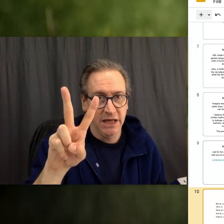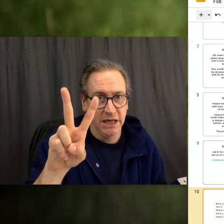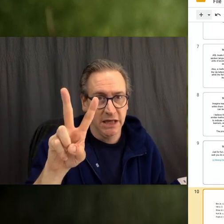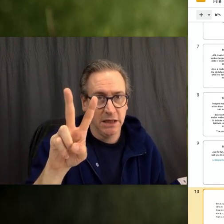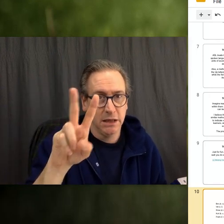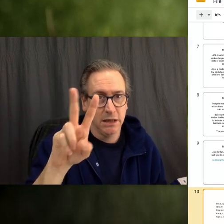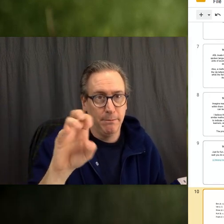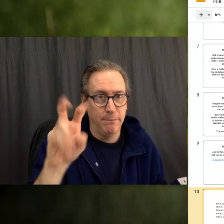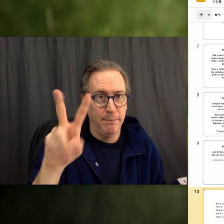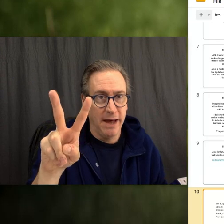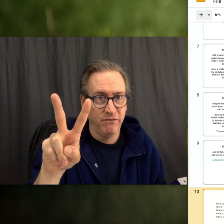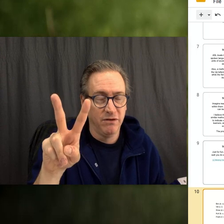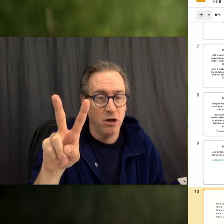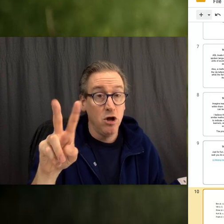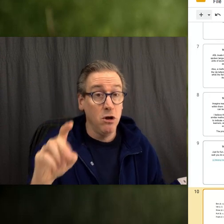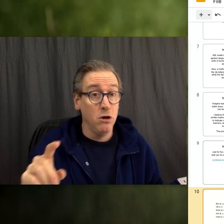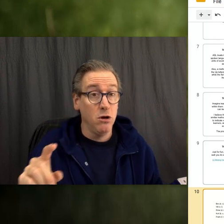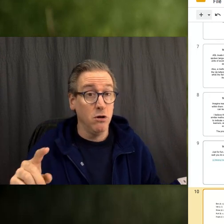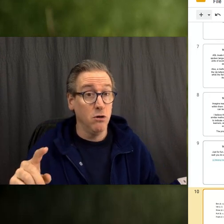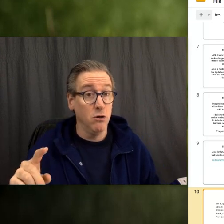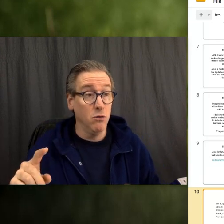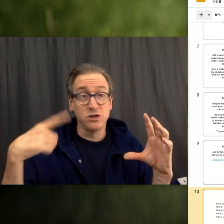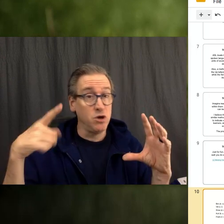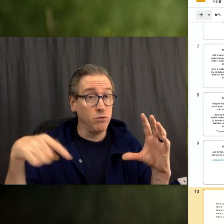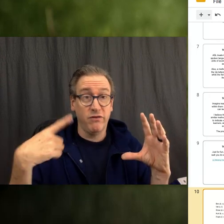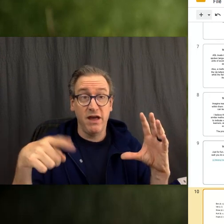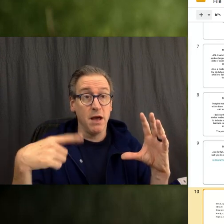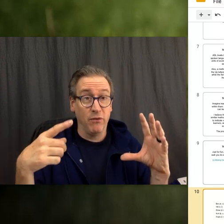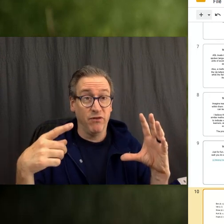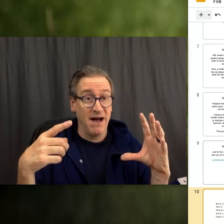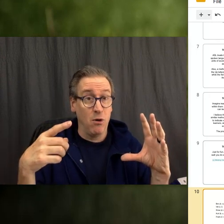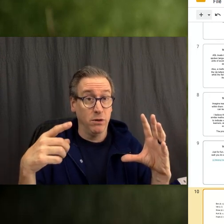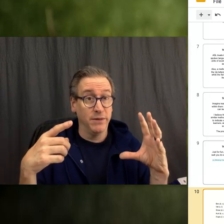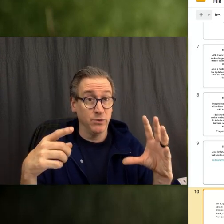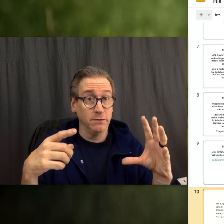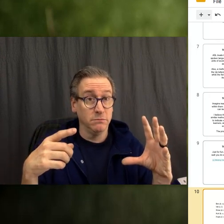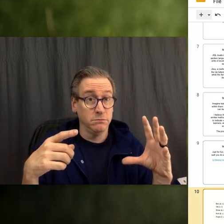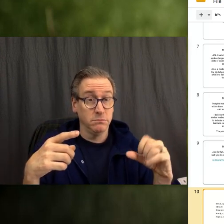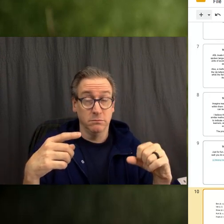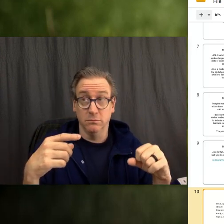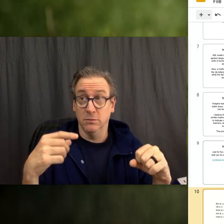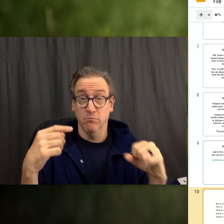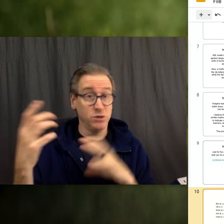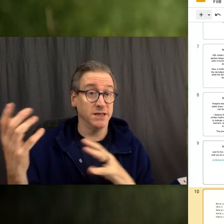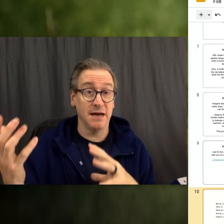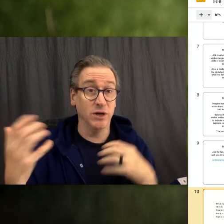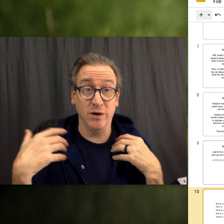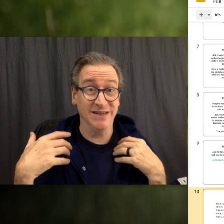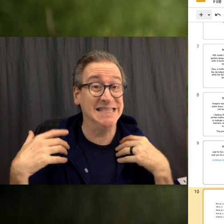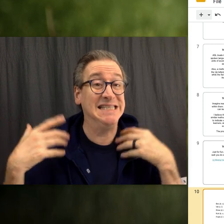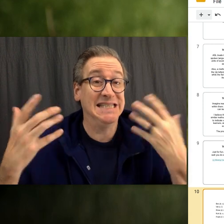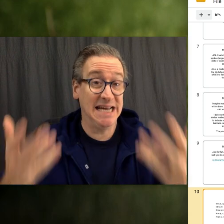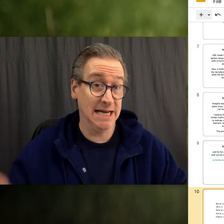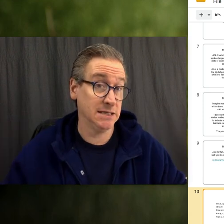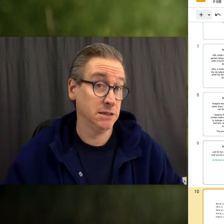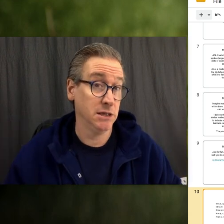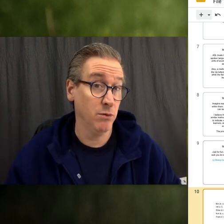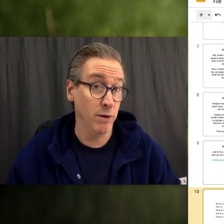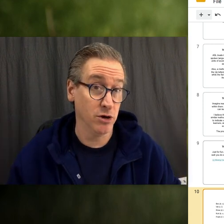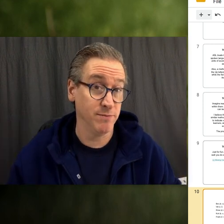B-E-V, Bev. We almost don't think about the vowel in between. Most of the time we don't even see